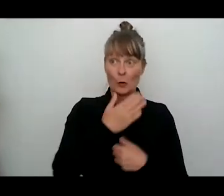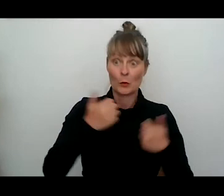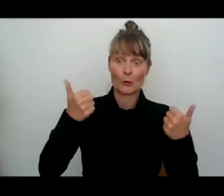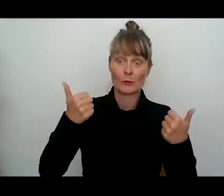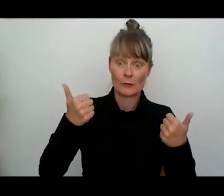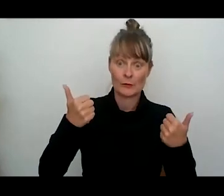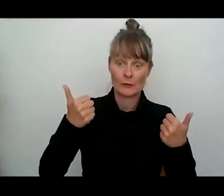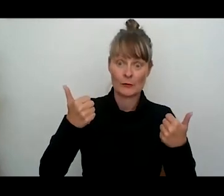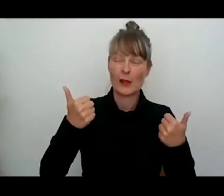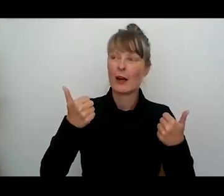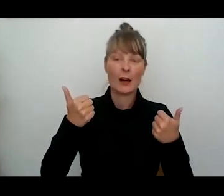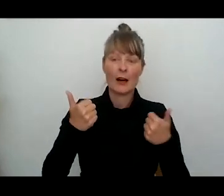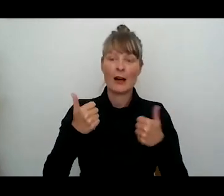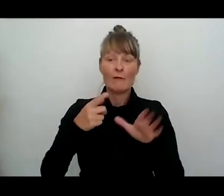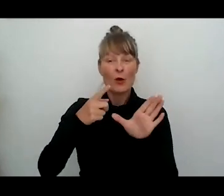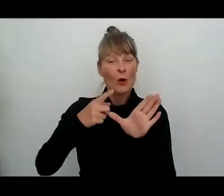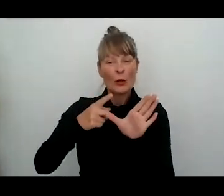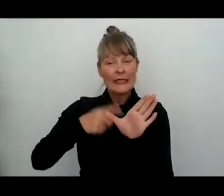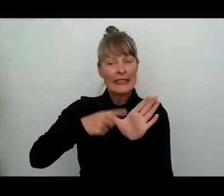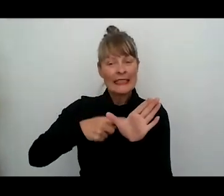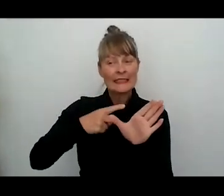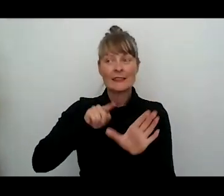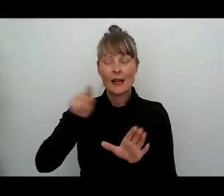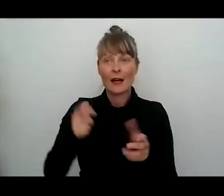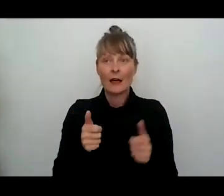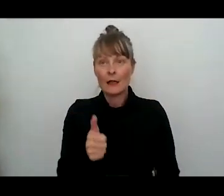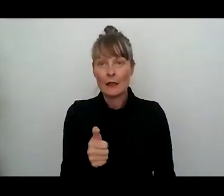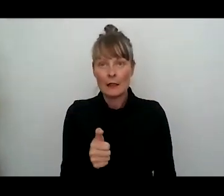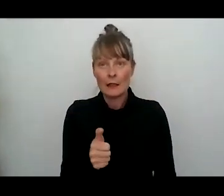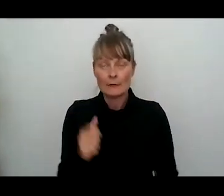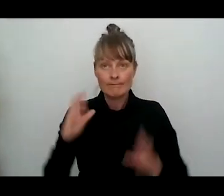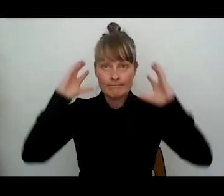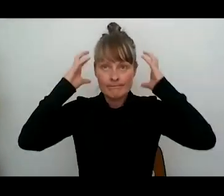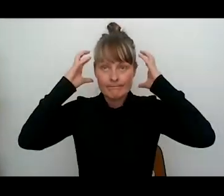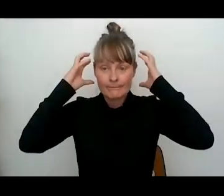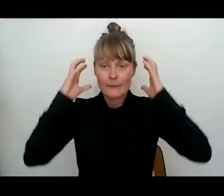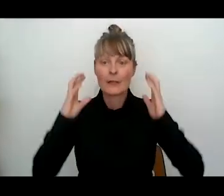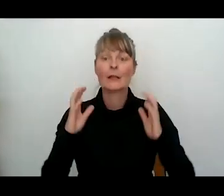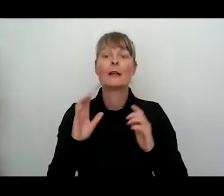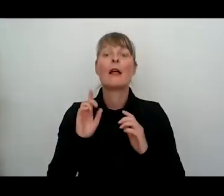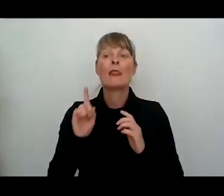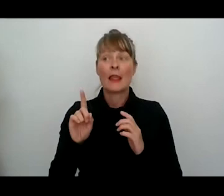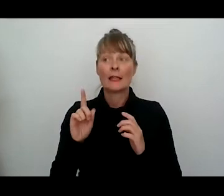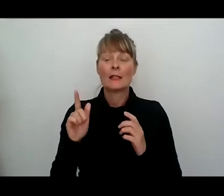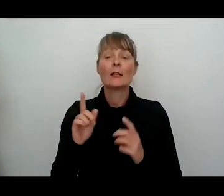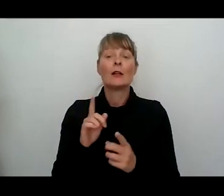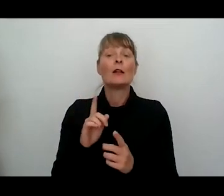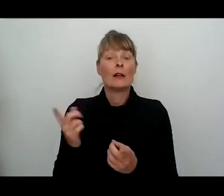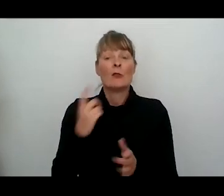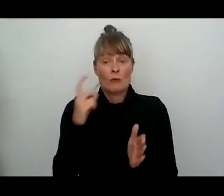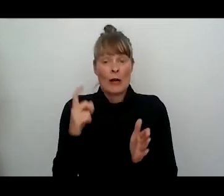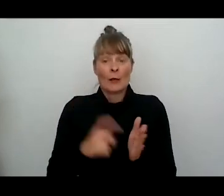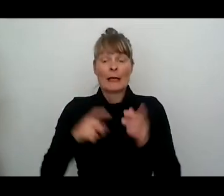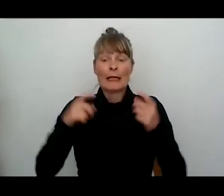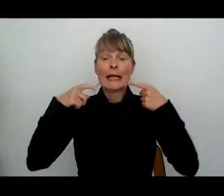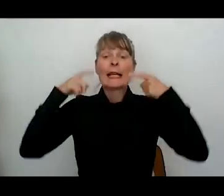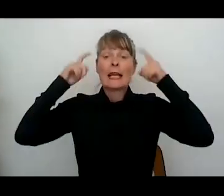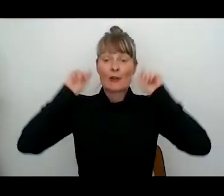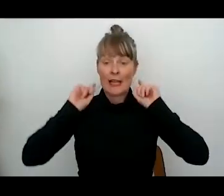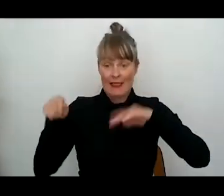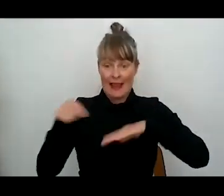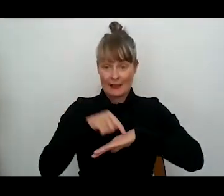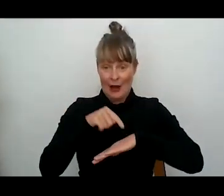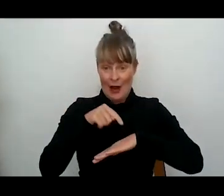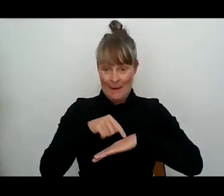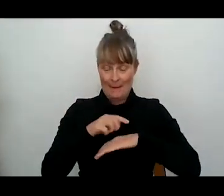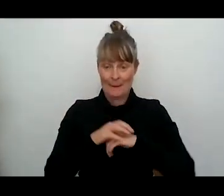that for a couple more years before we were recommended a hearing aid. And very unusual for me, my mother, you